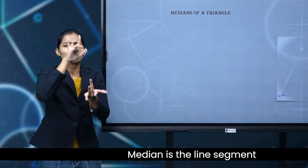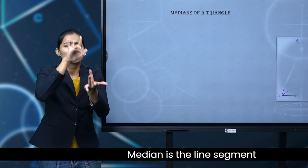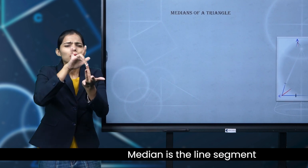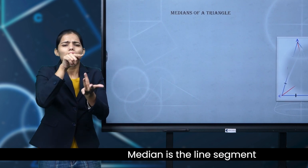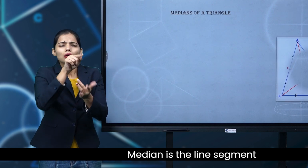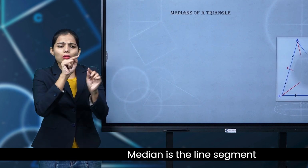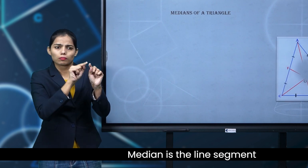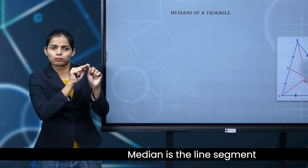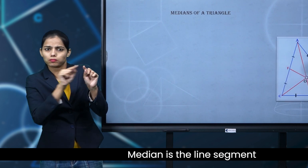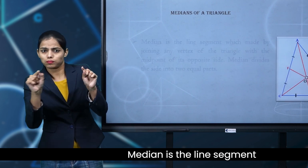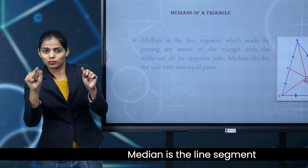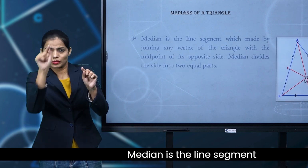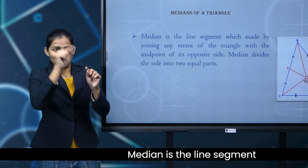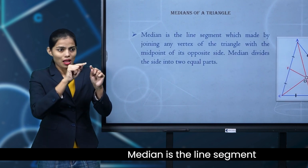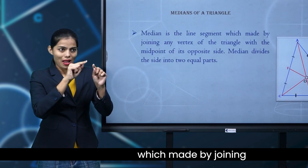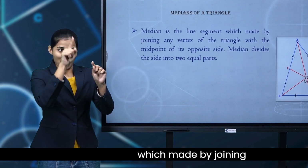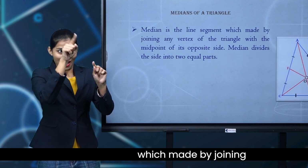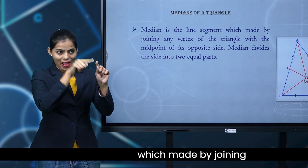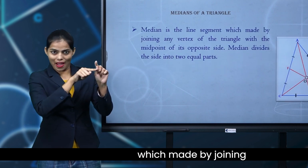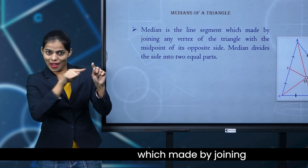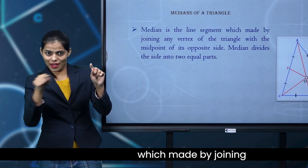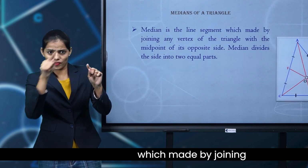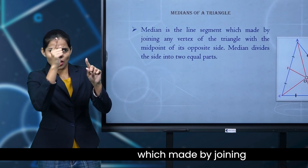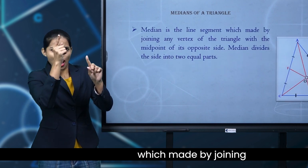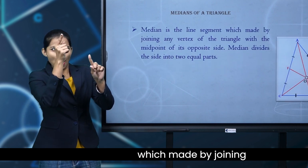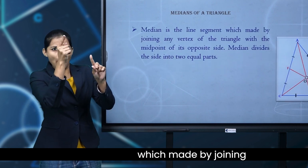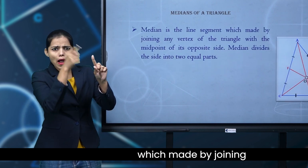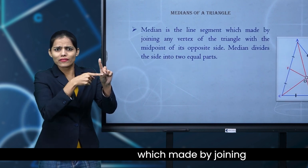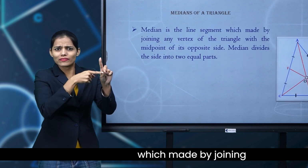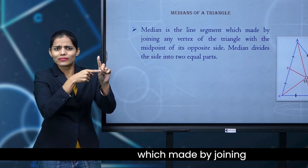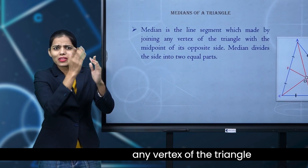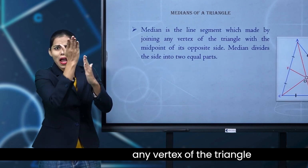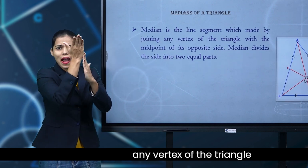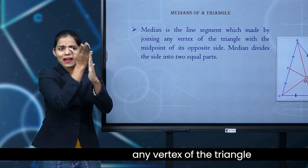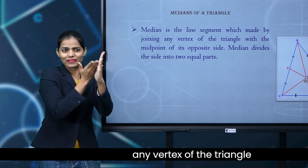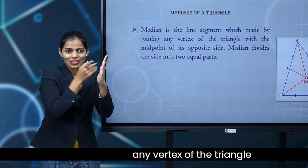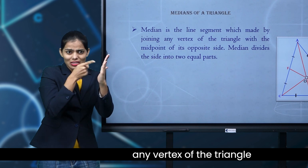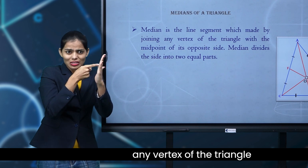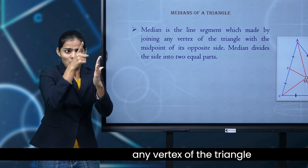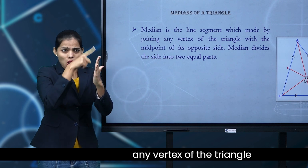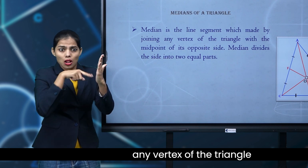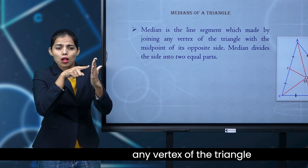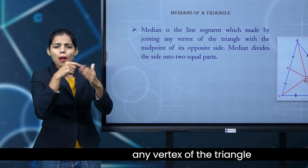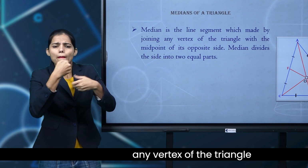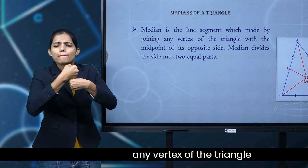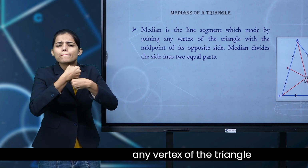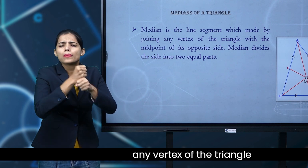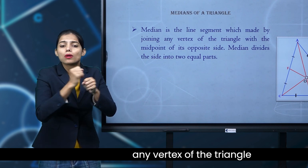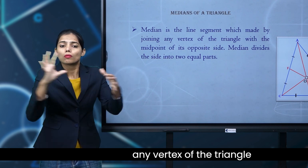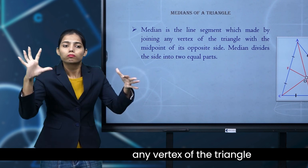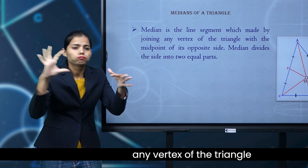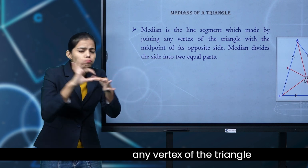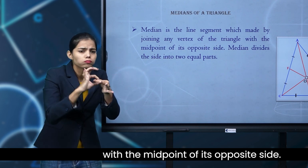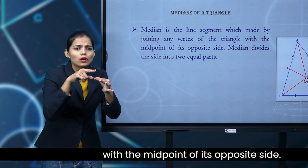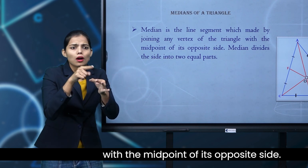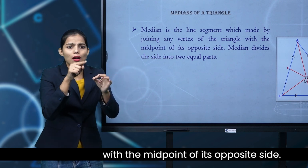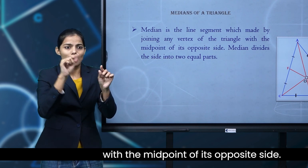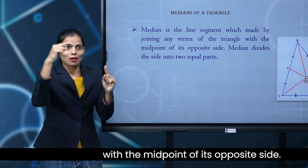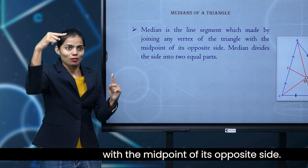Median is the line segment which made by joining any vertex of the triangle with the